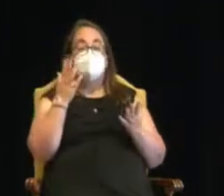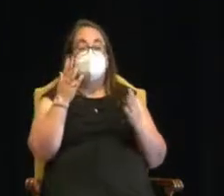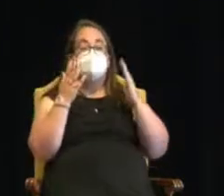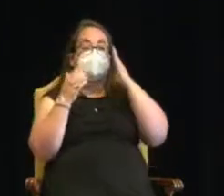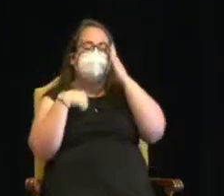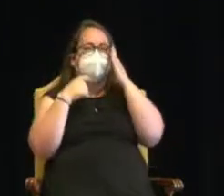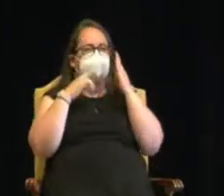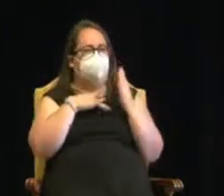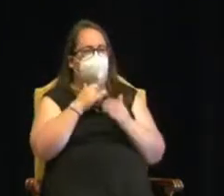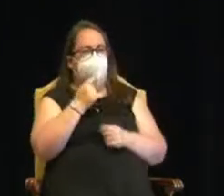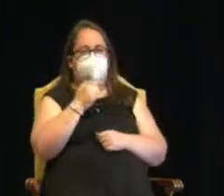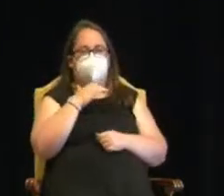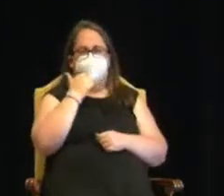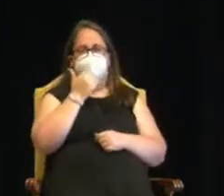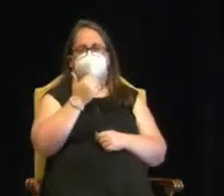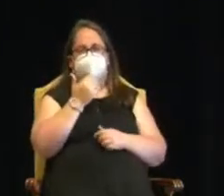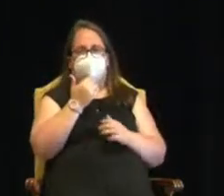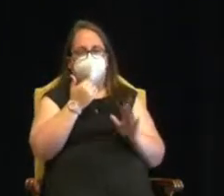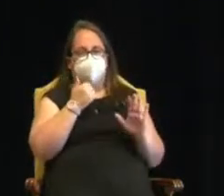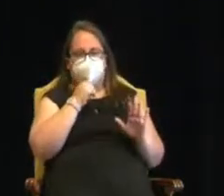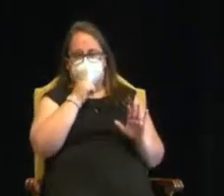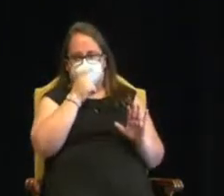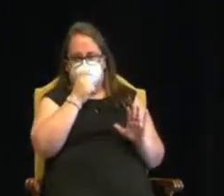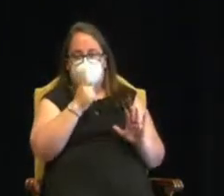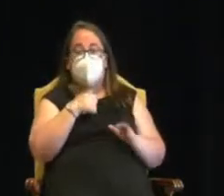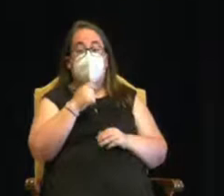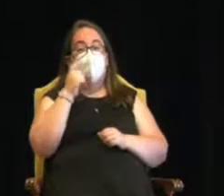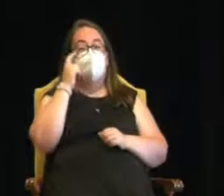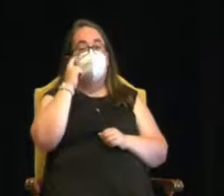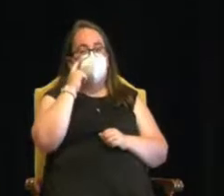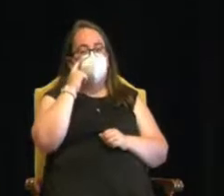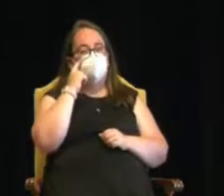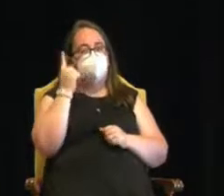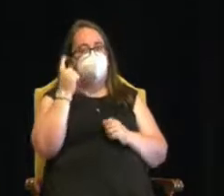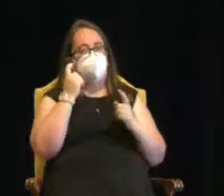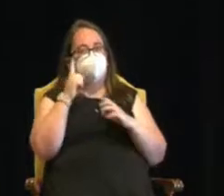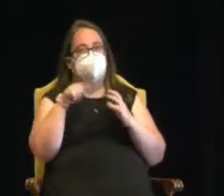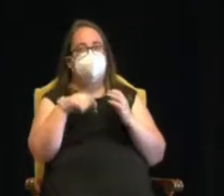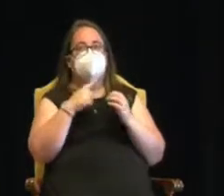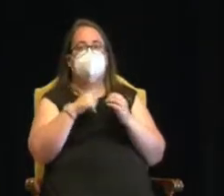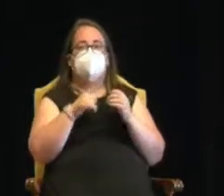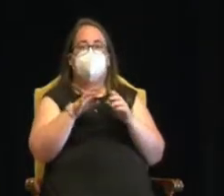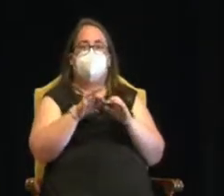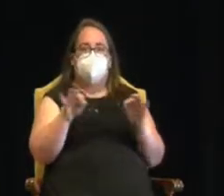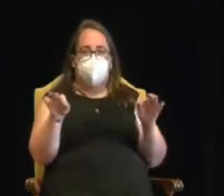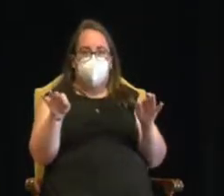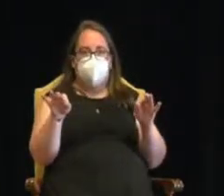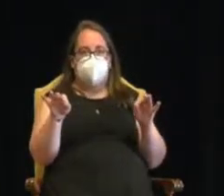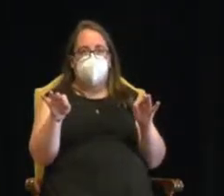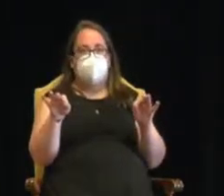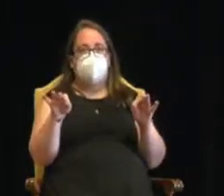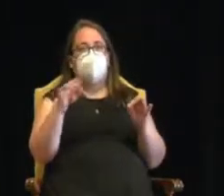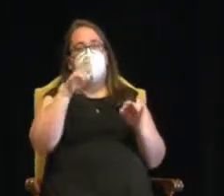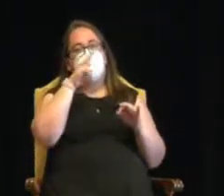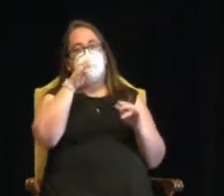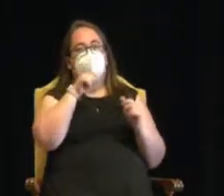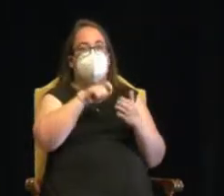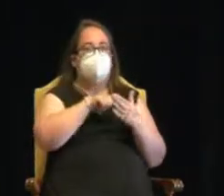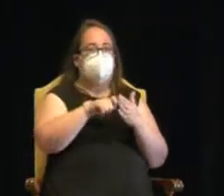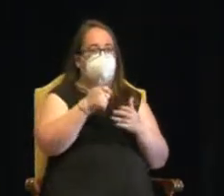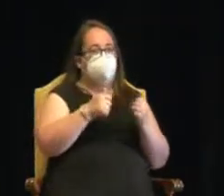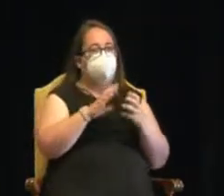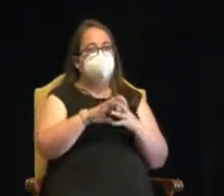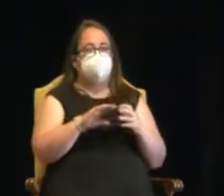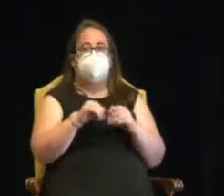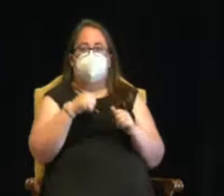glib and uninteresting. I think that these questions about language and who gets to write what, I think